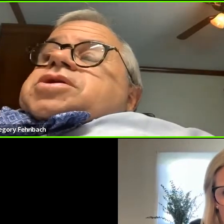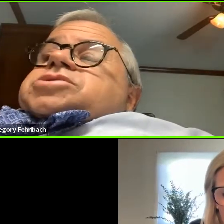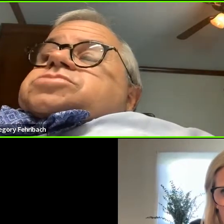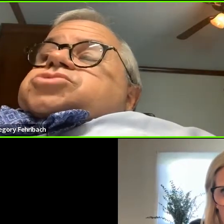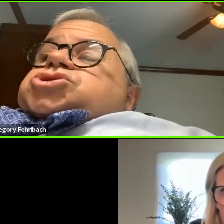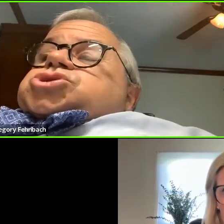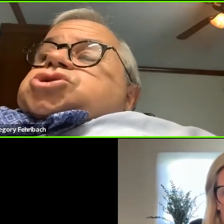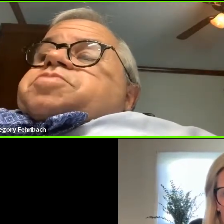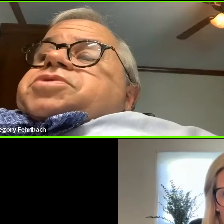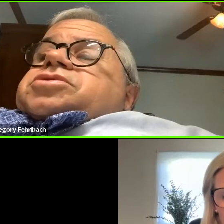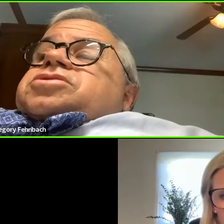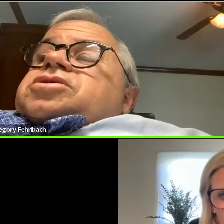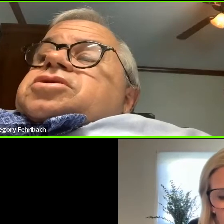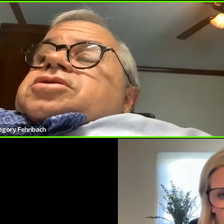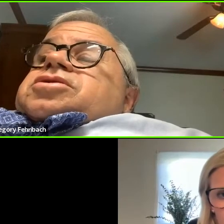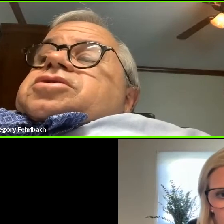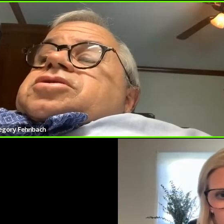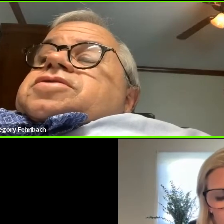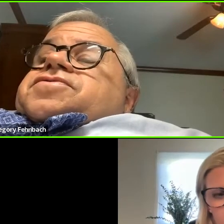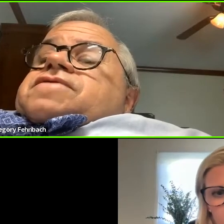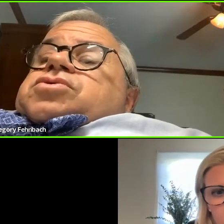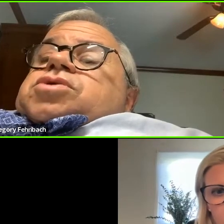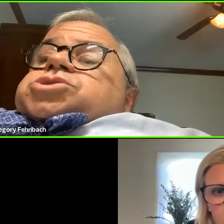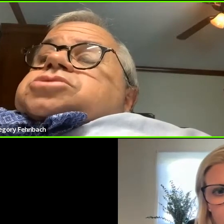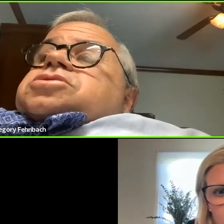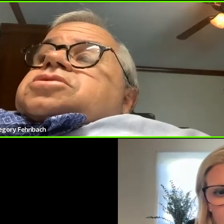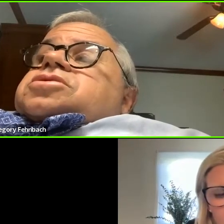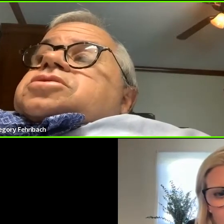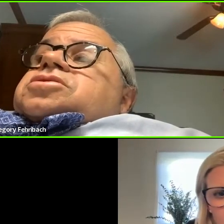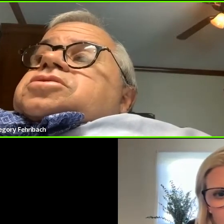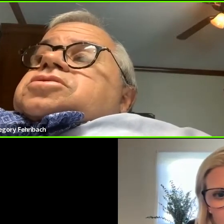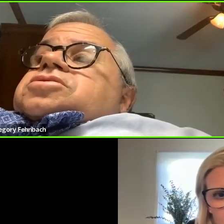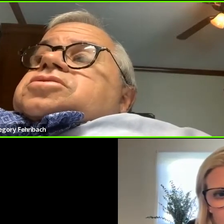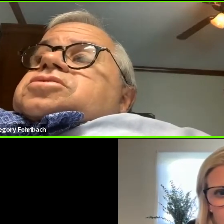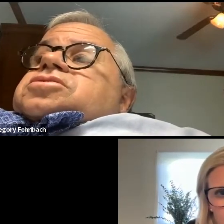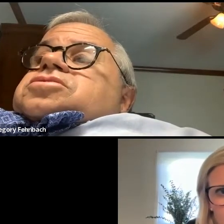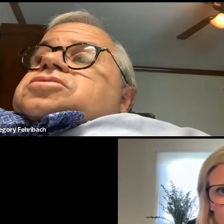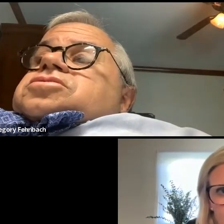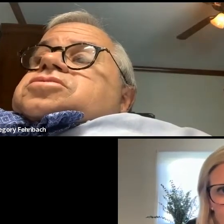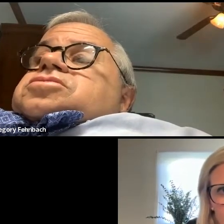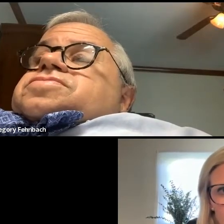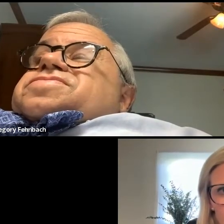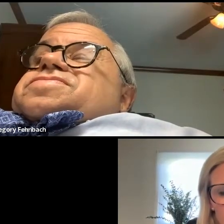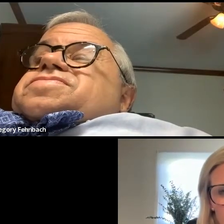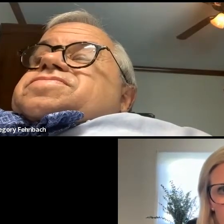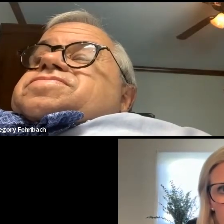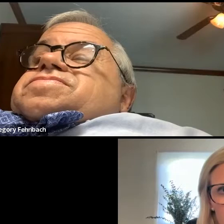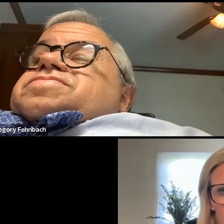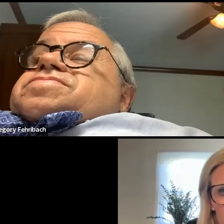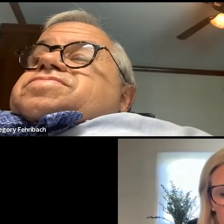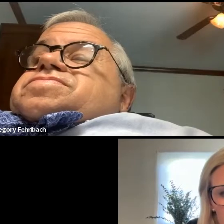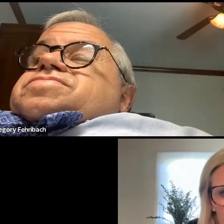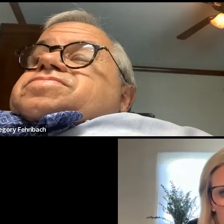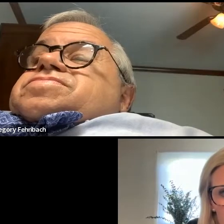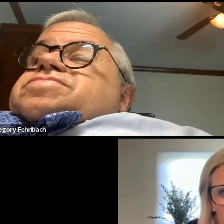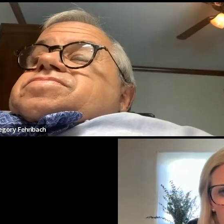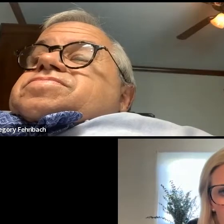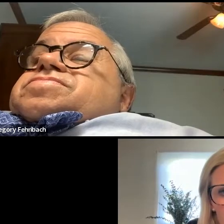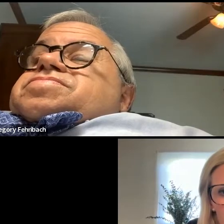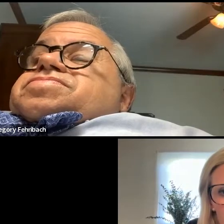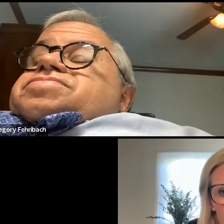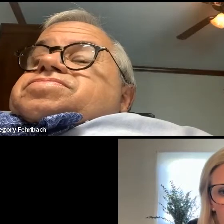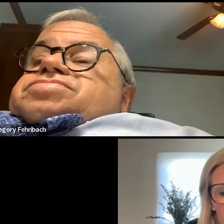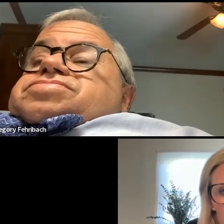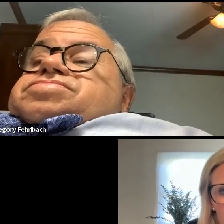If somebody just jump in, if you have a question. This is Ben Nadolsky. I was just gonna make a quick comment and say